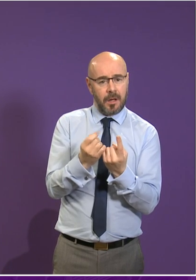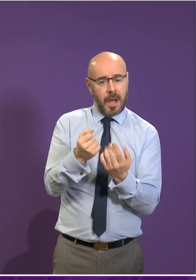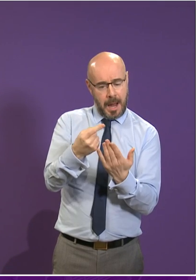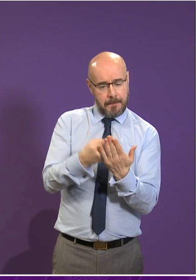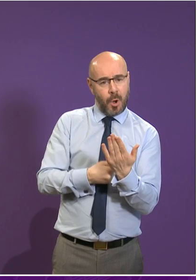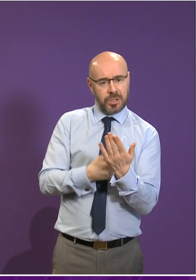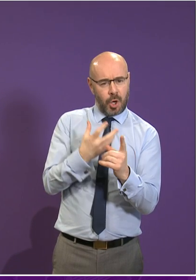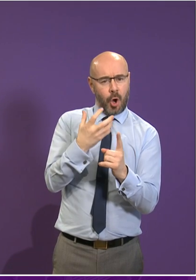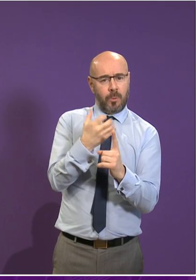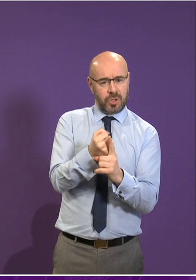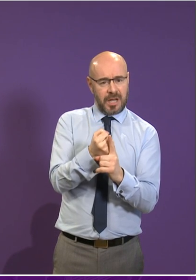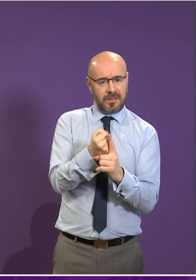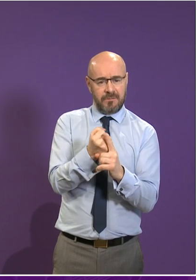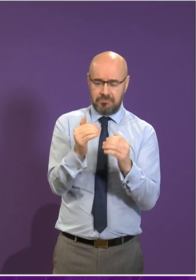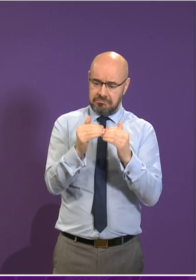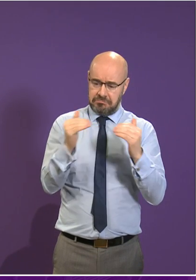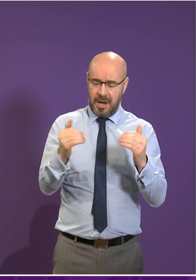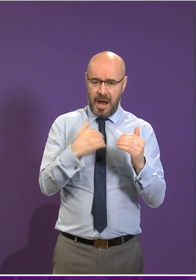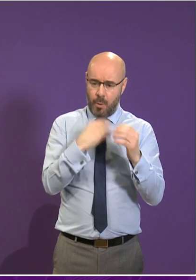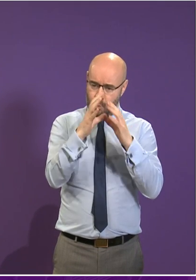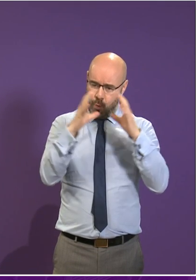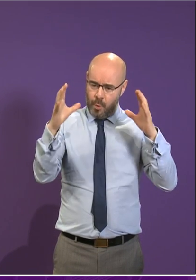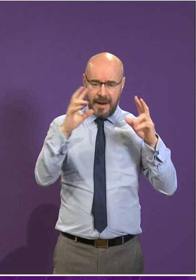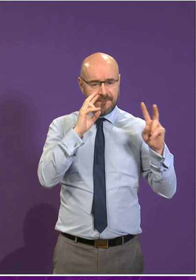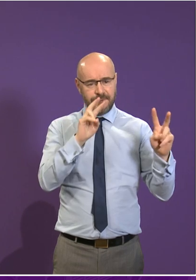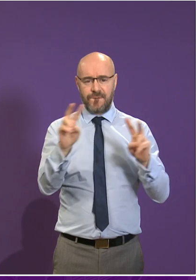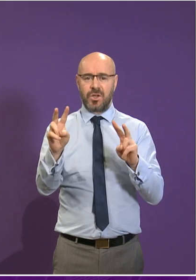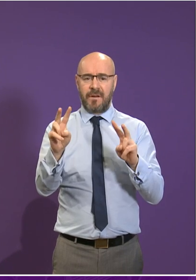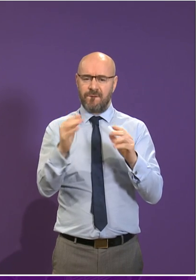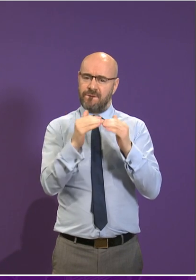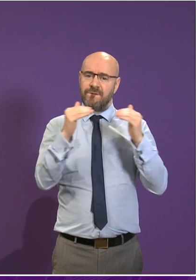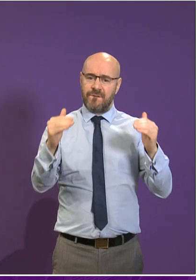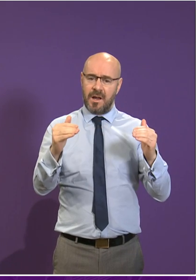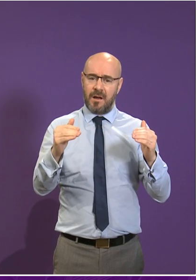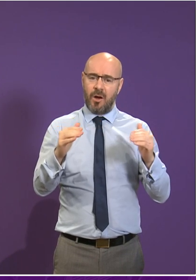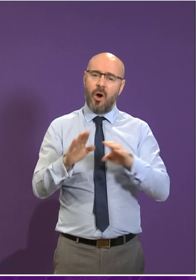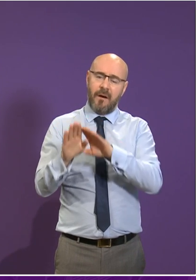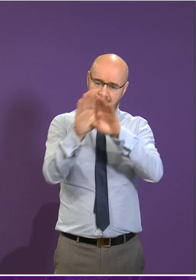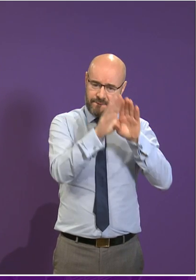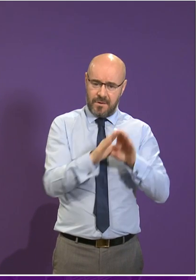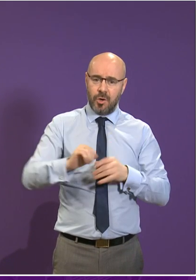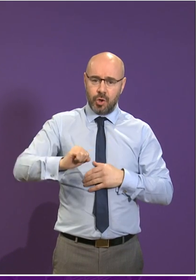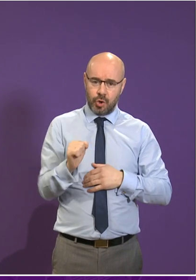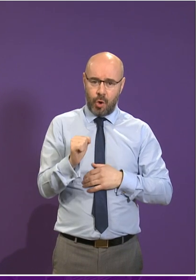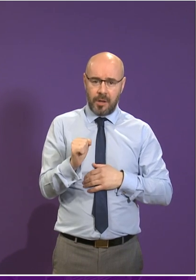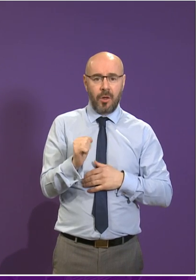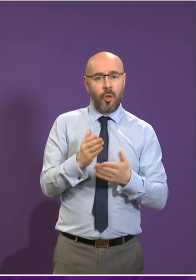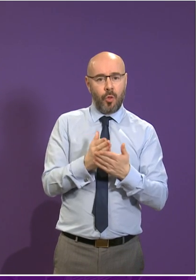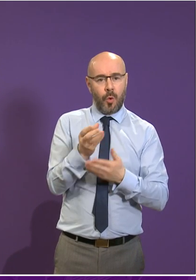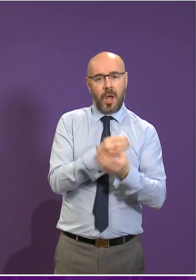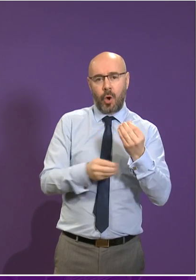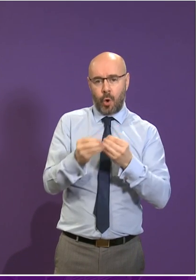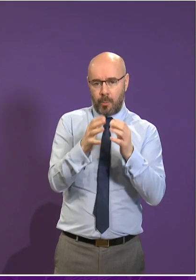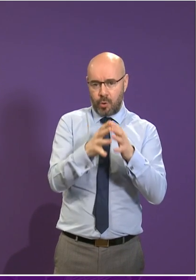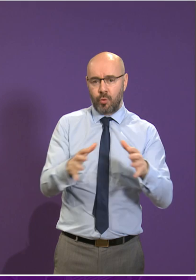objective very much in harmony with our wider vision for a fairer, more equal Scotland that is driven by inclusive economic growth. The